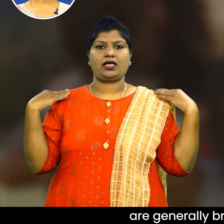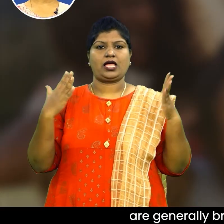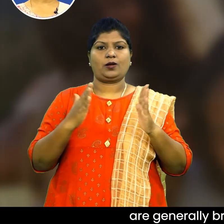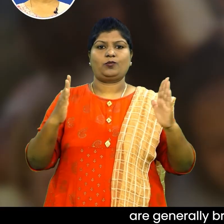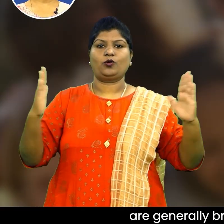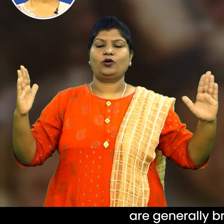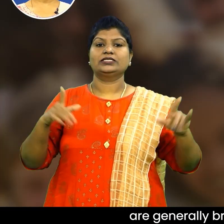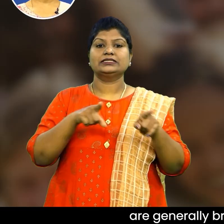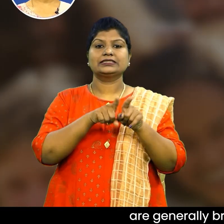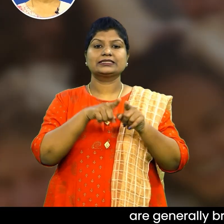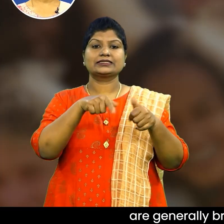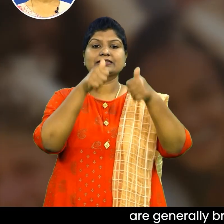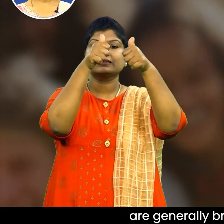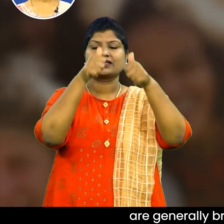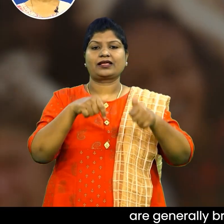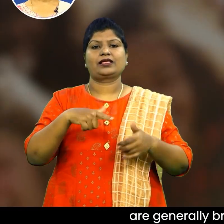of growth.